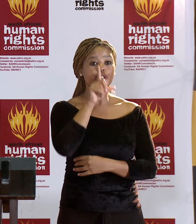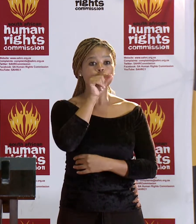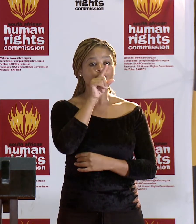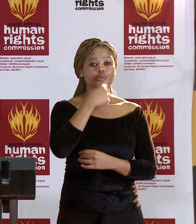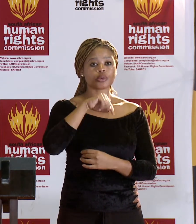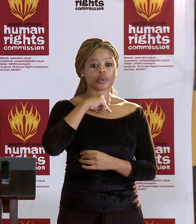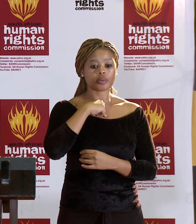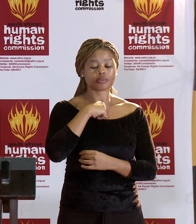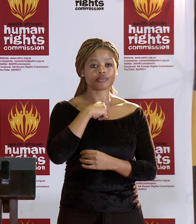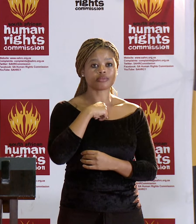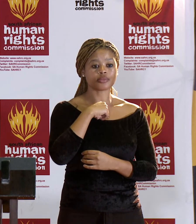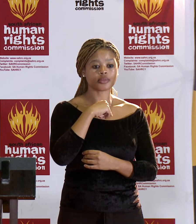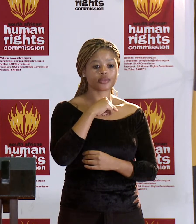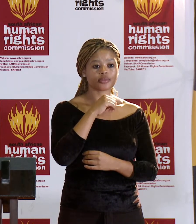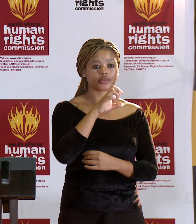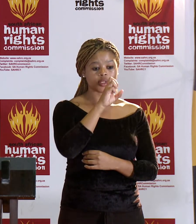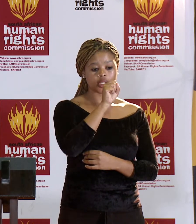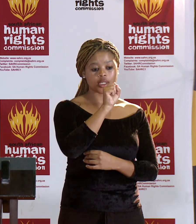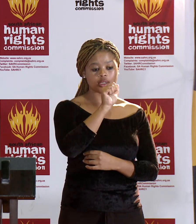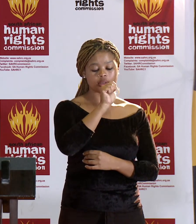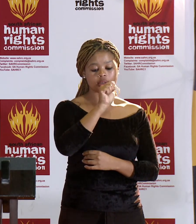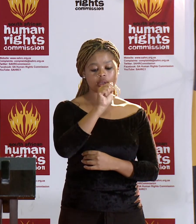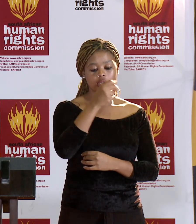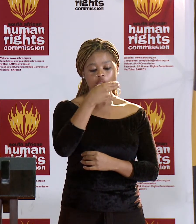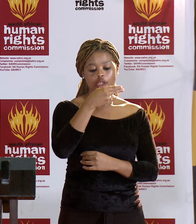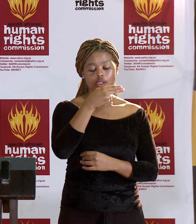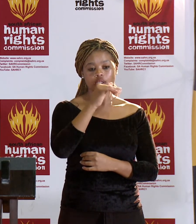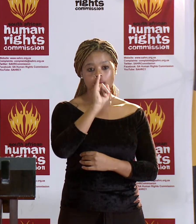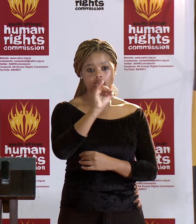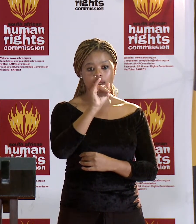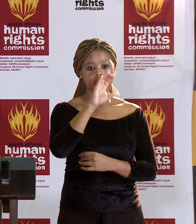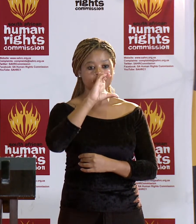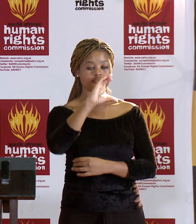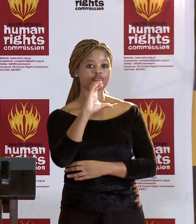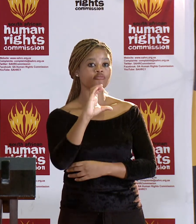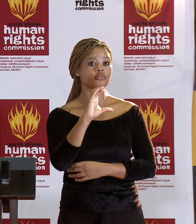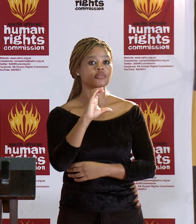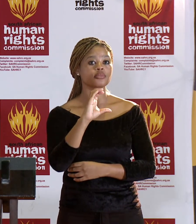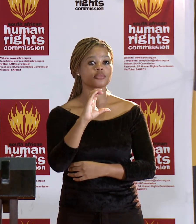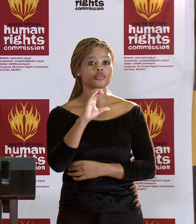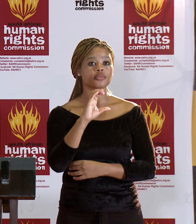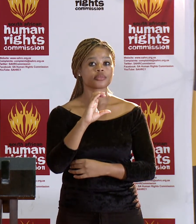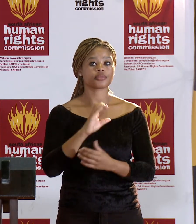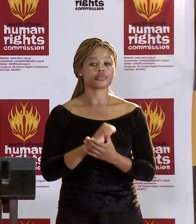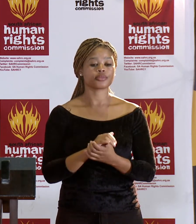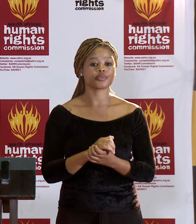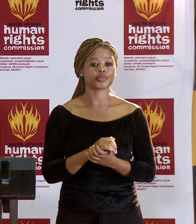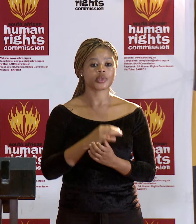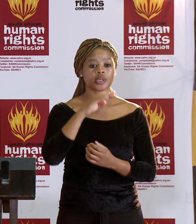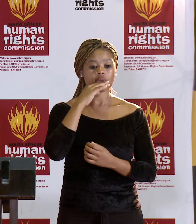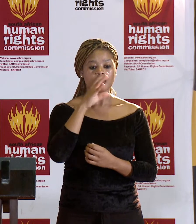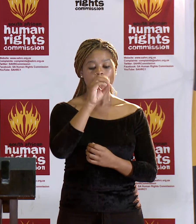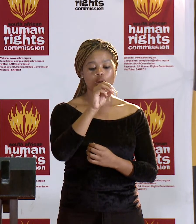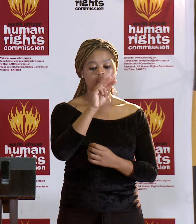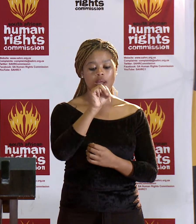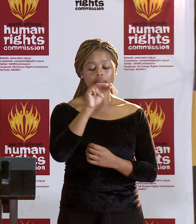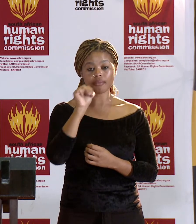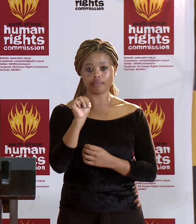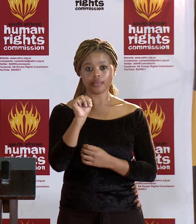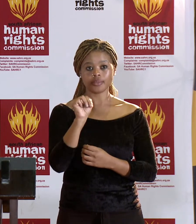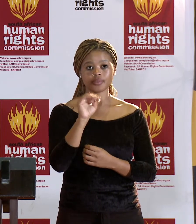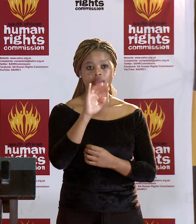we are capitals SAHRCOMMISSION. Omission. So